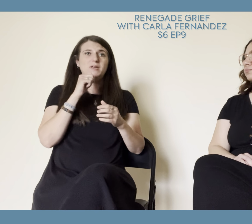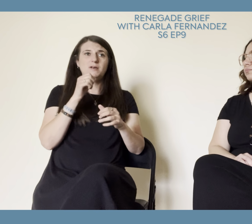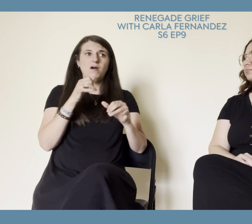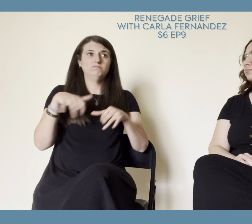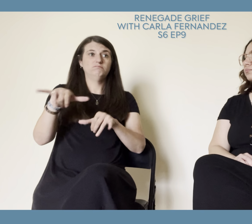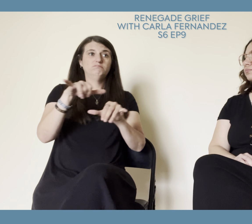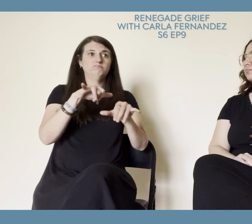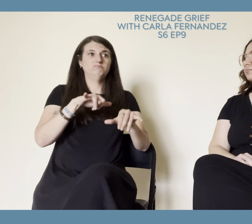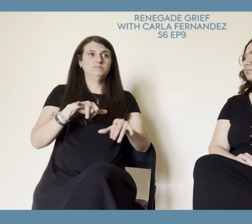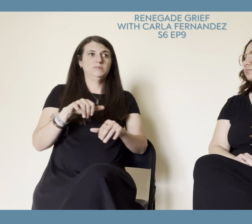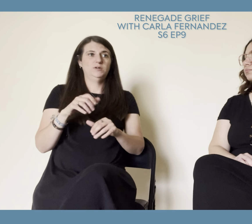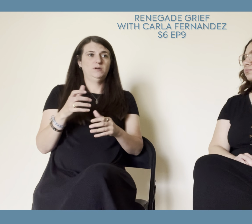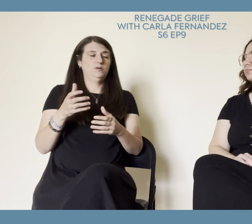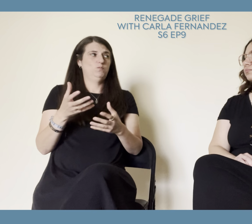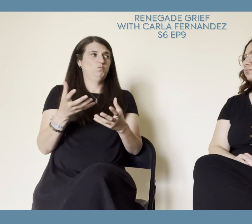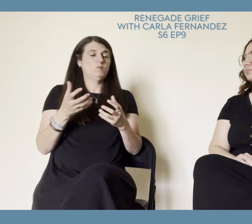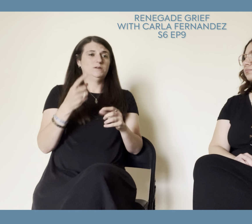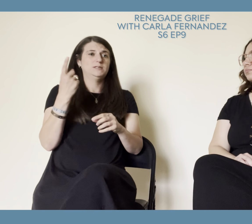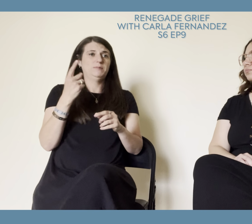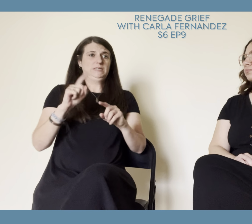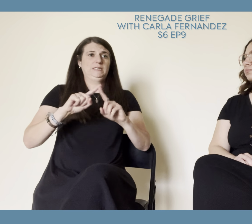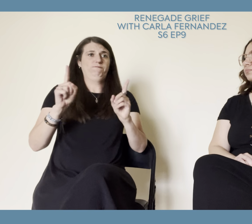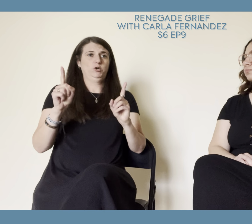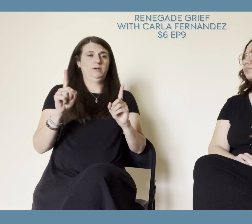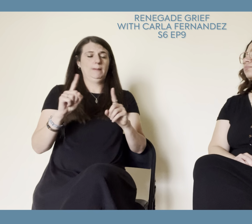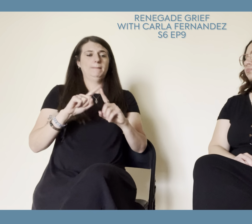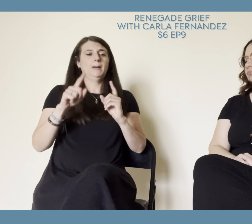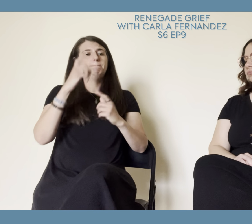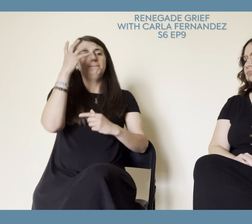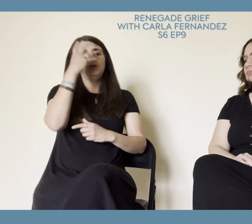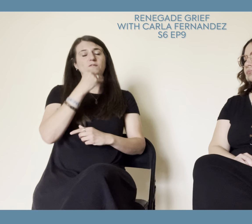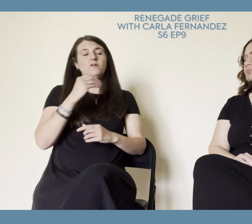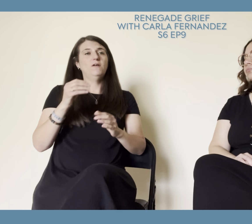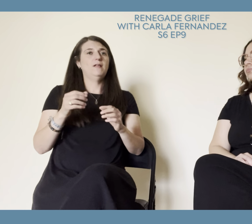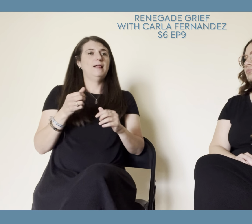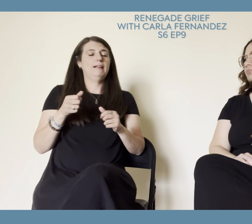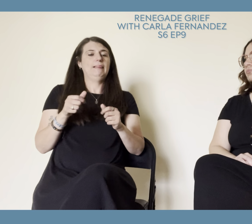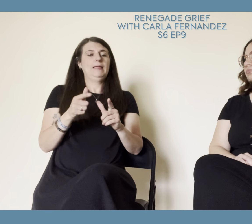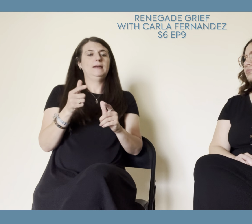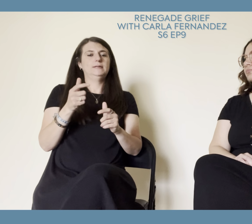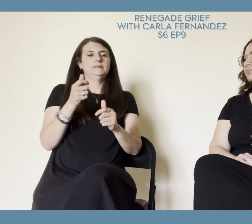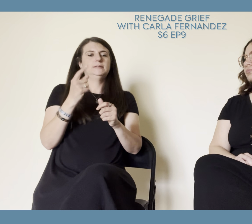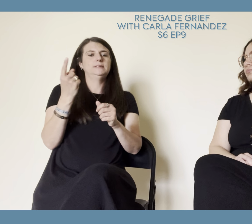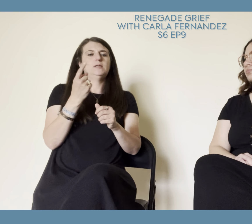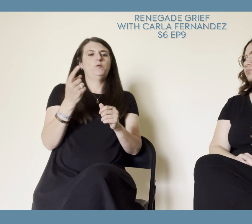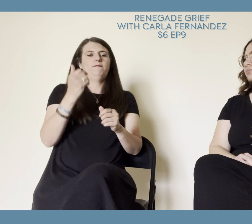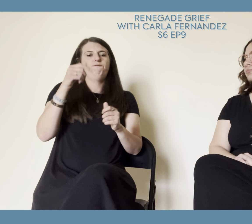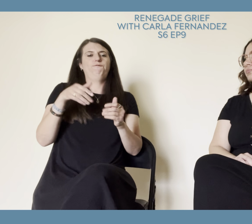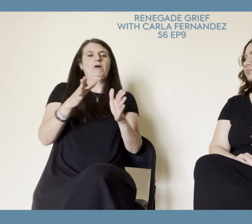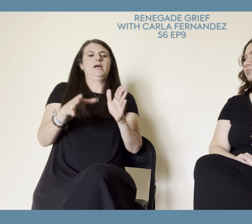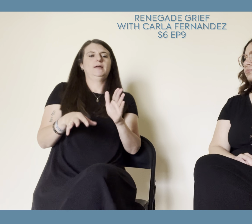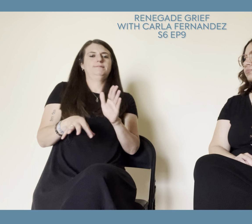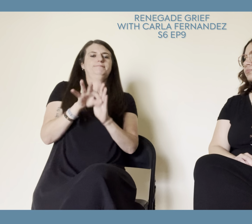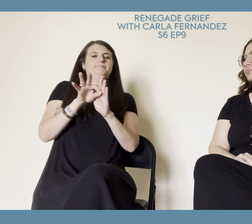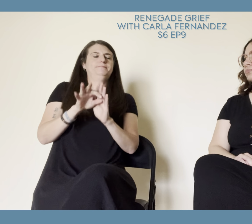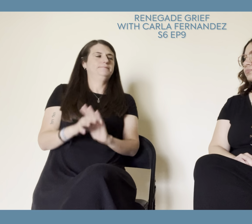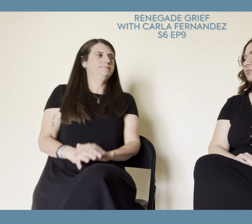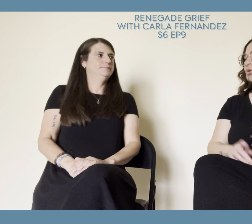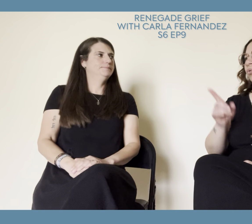solve, but there's beauty in like allowing folks to find their own way. Where can we find out about the dinner party and